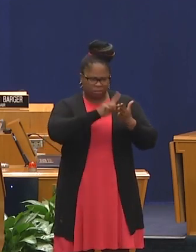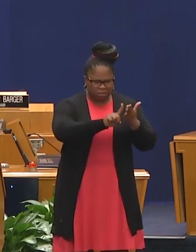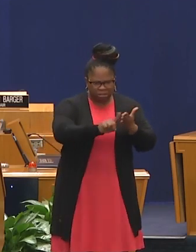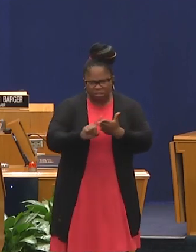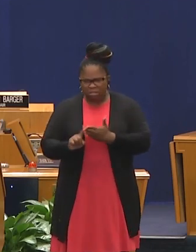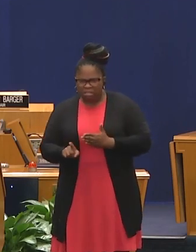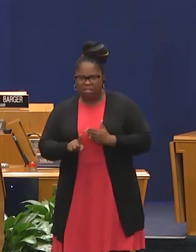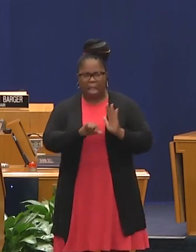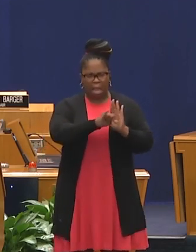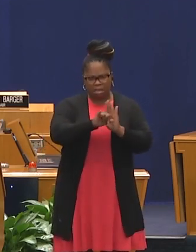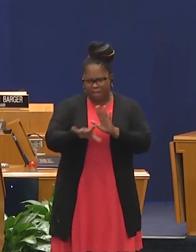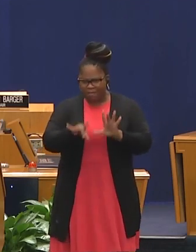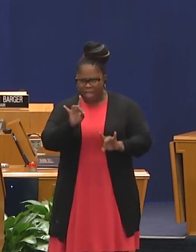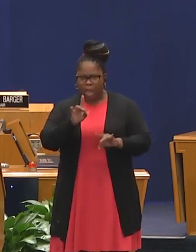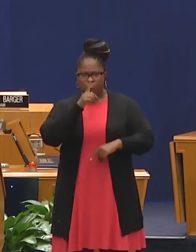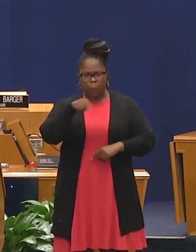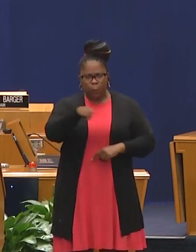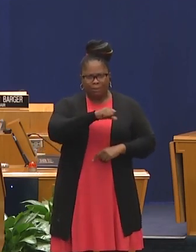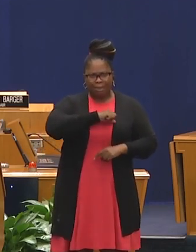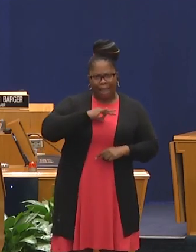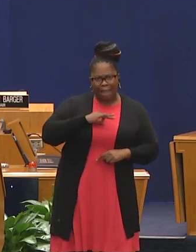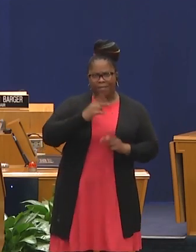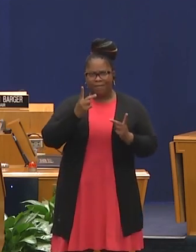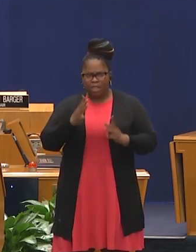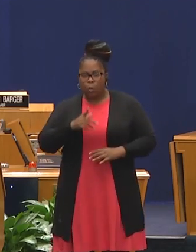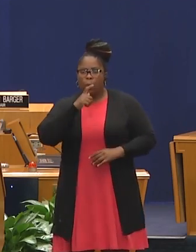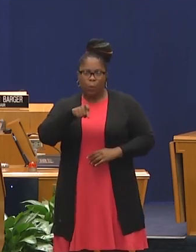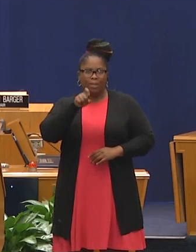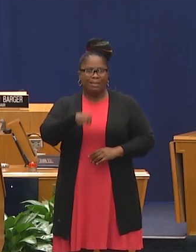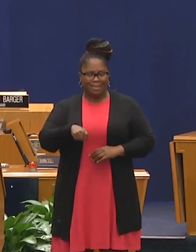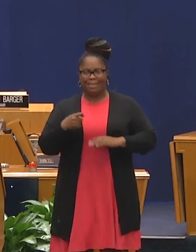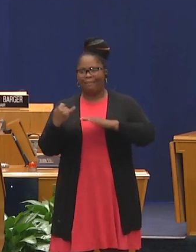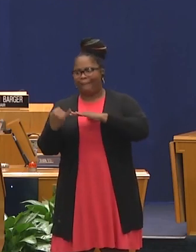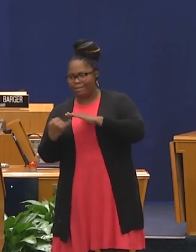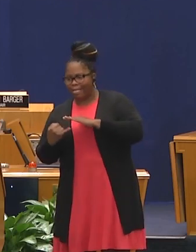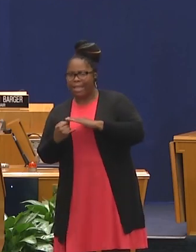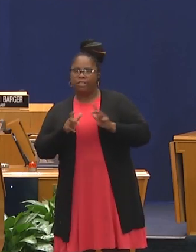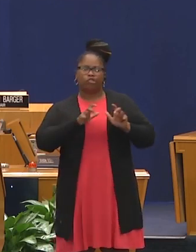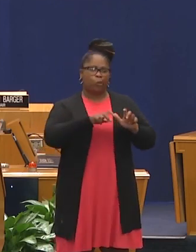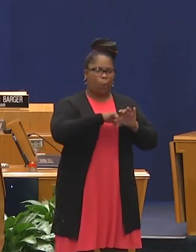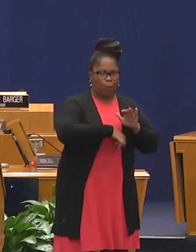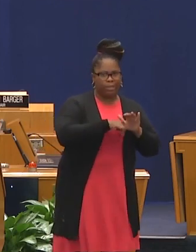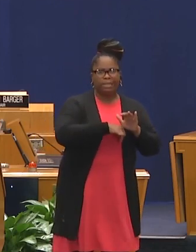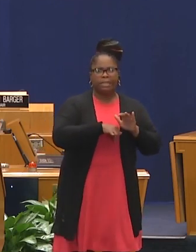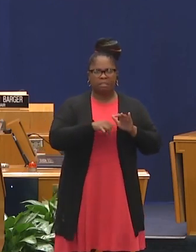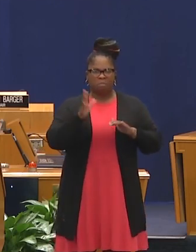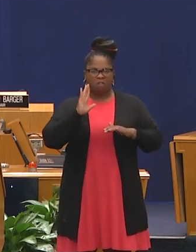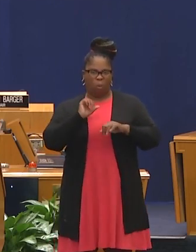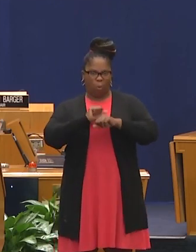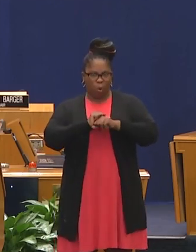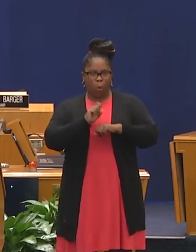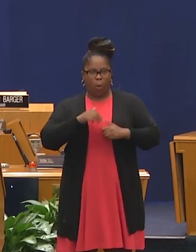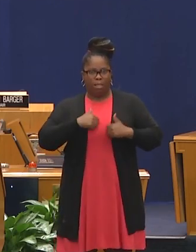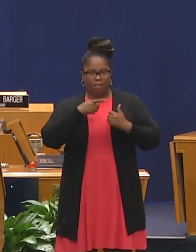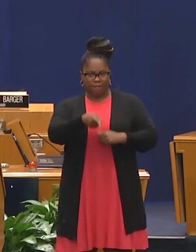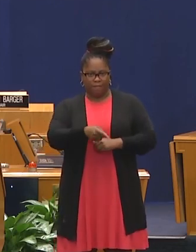need testing, isolation, and quarantine who are residing at these sites. There